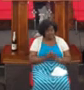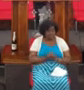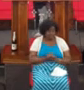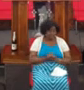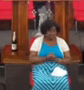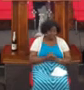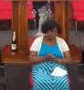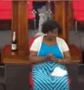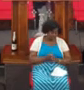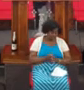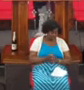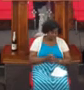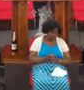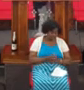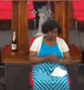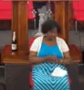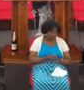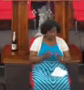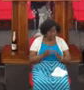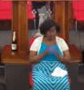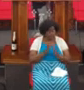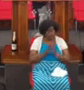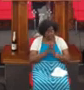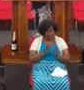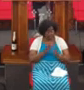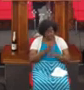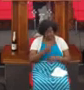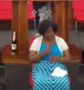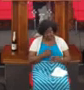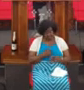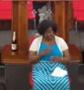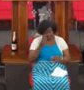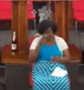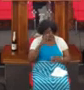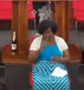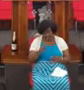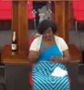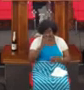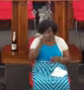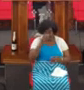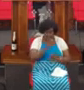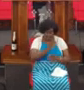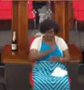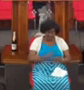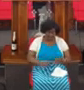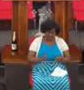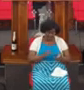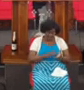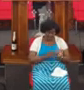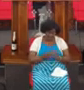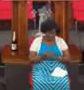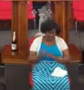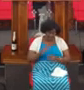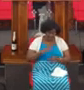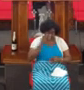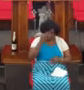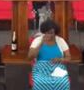Why don't you repeat this prayer after me? If you're watching and you don't know how to save you, say, dear Lord Jesus, I know that